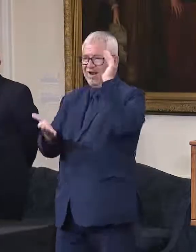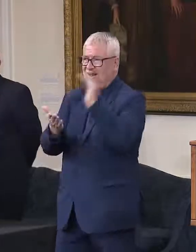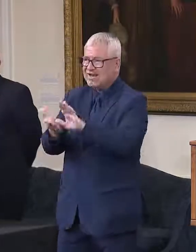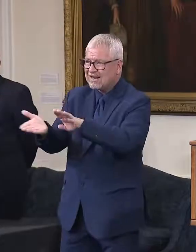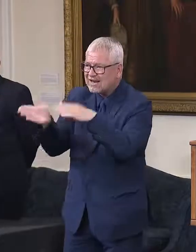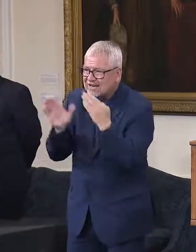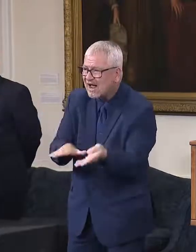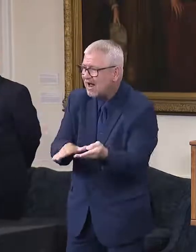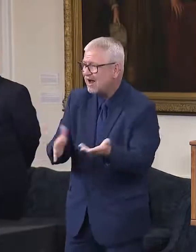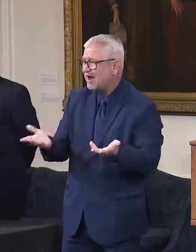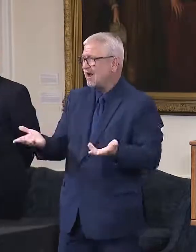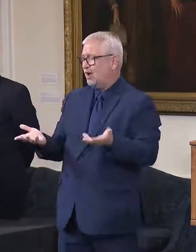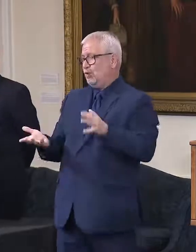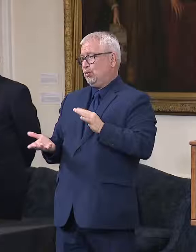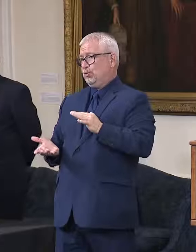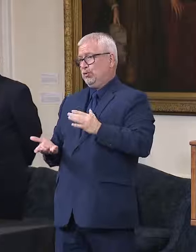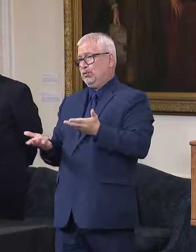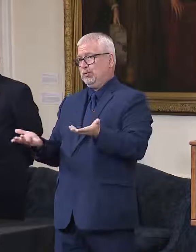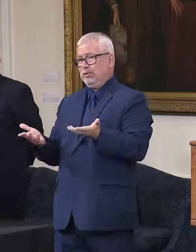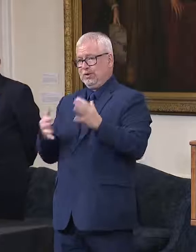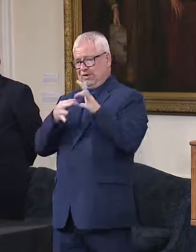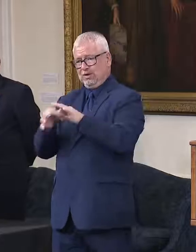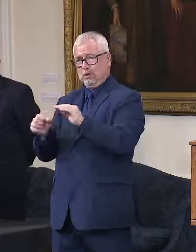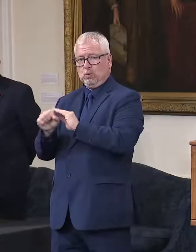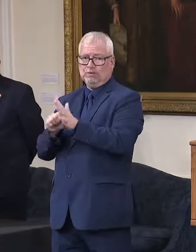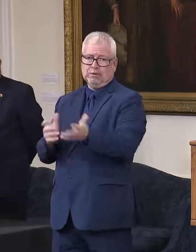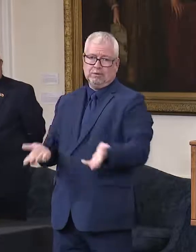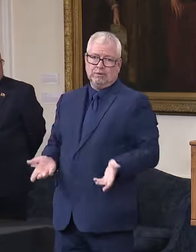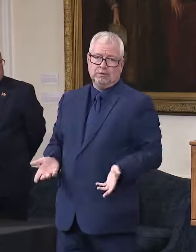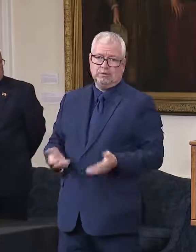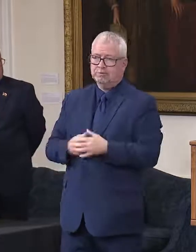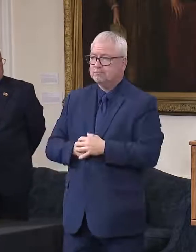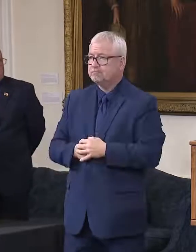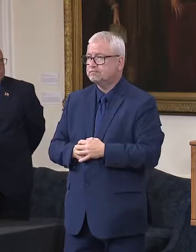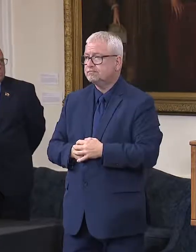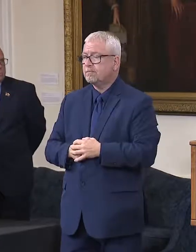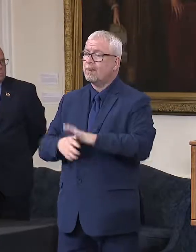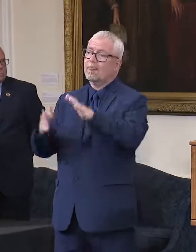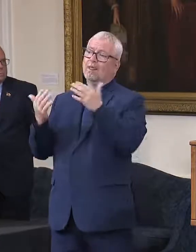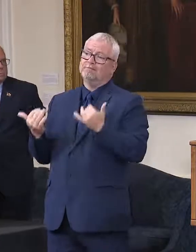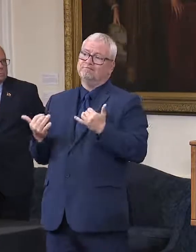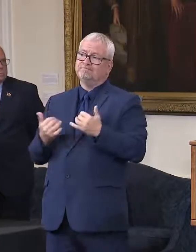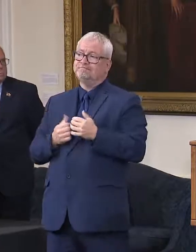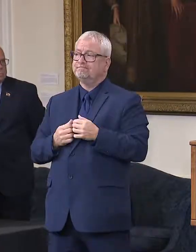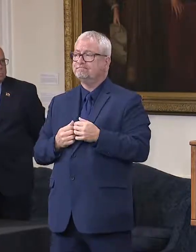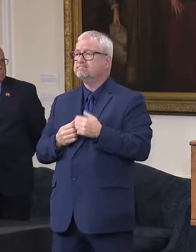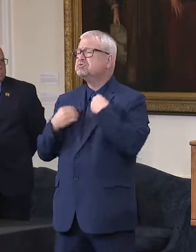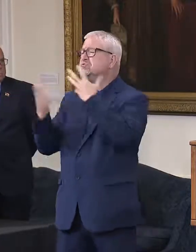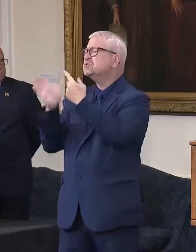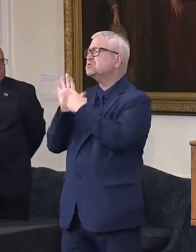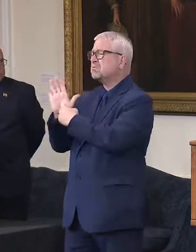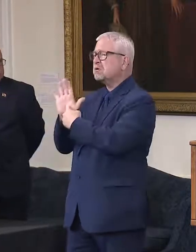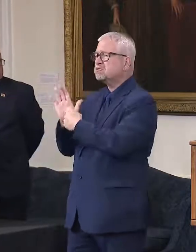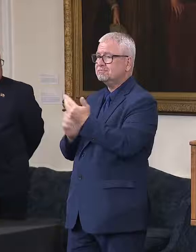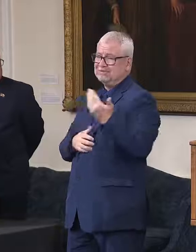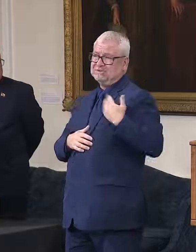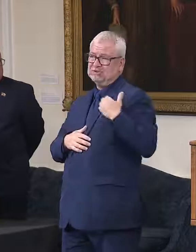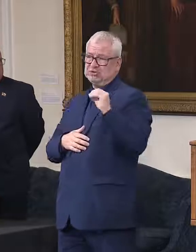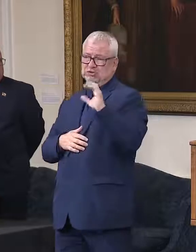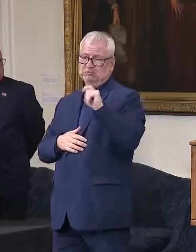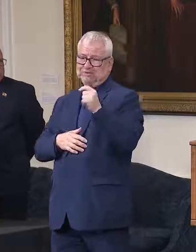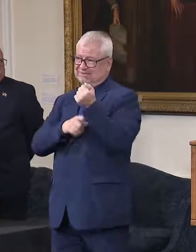from COVID-19. To illustrate this point, consider that as of October 17th, a total